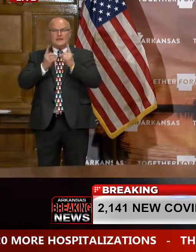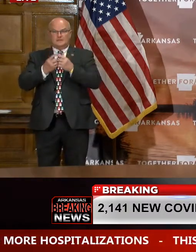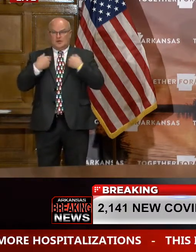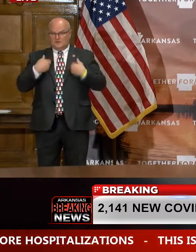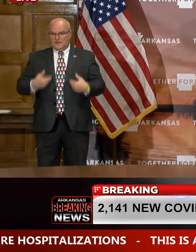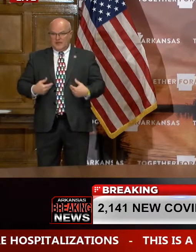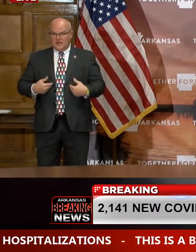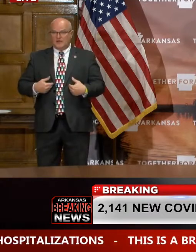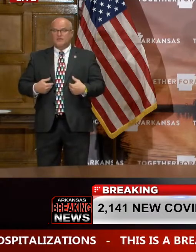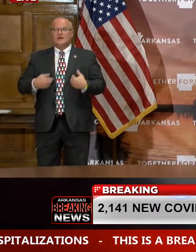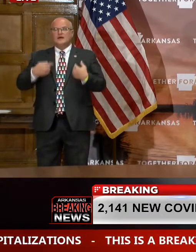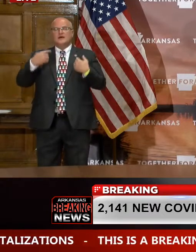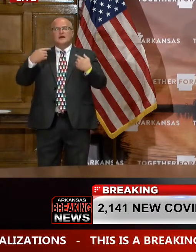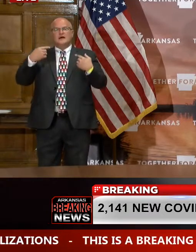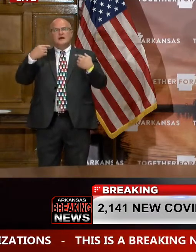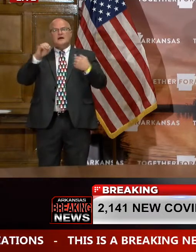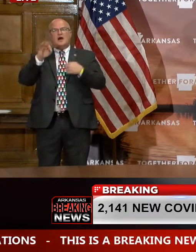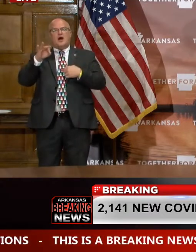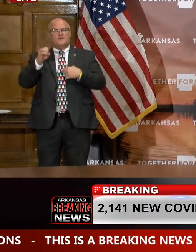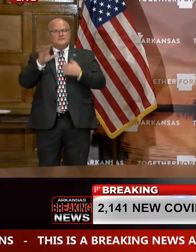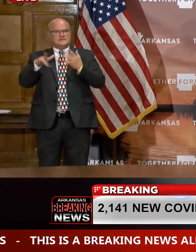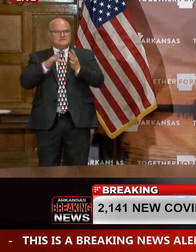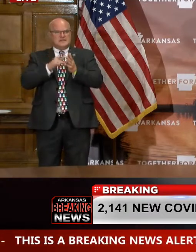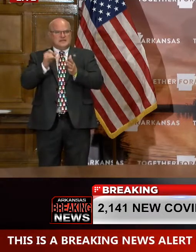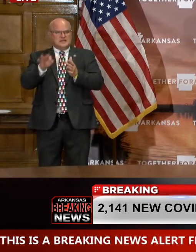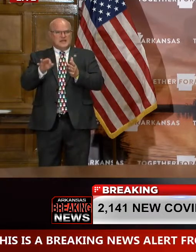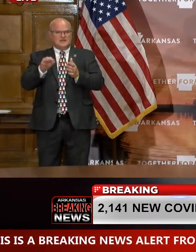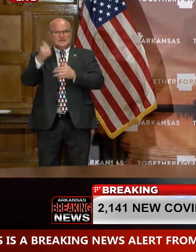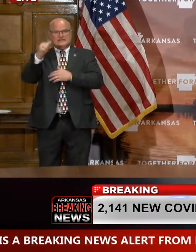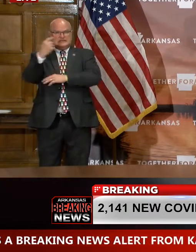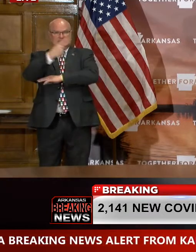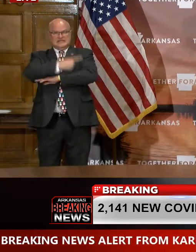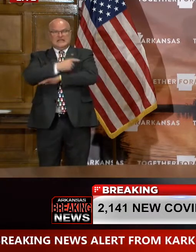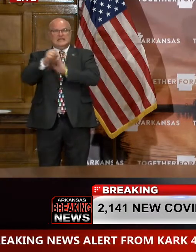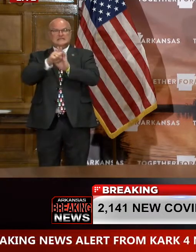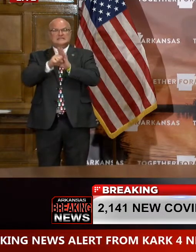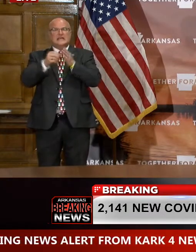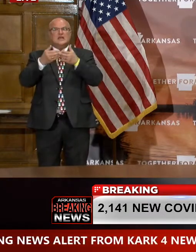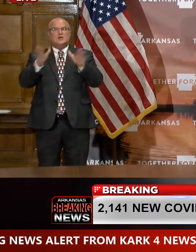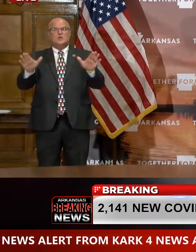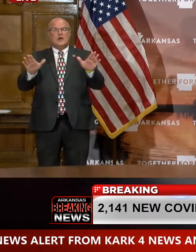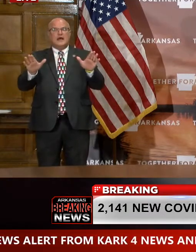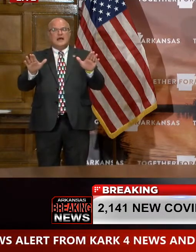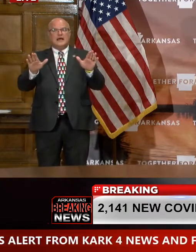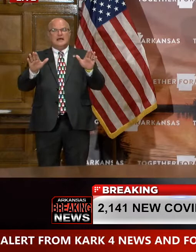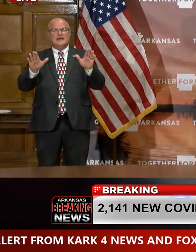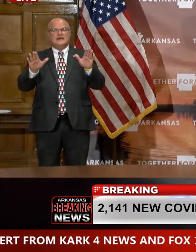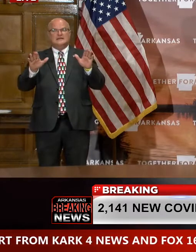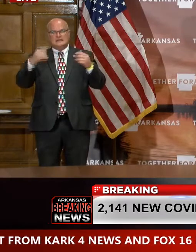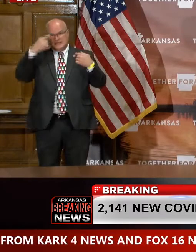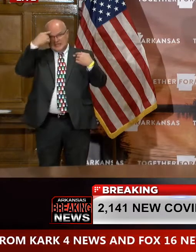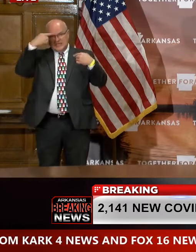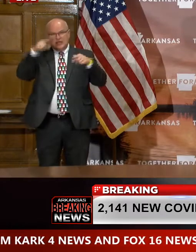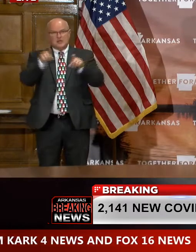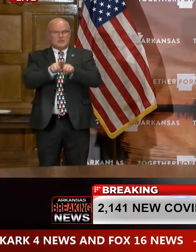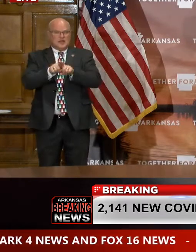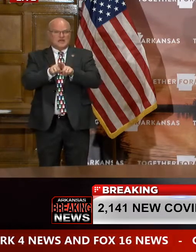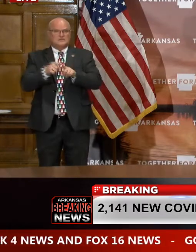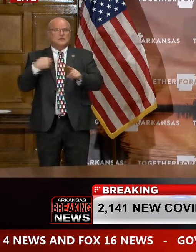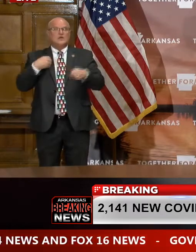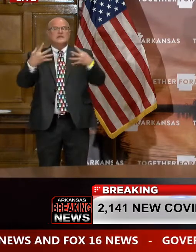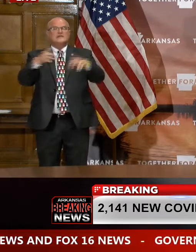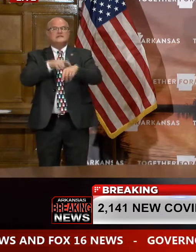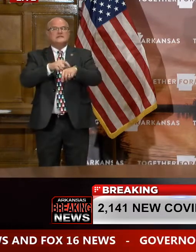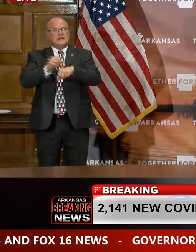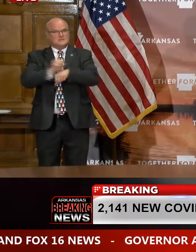Health Compliance Office is in the middle of a 10-day statewide compliance blitz, and so we want to give that time